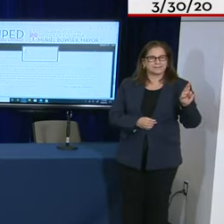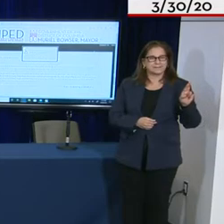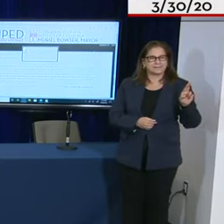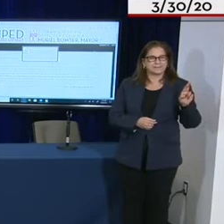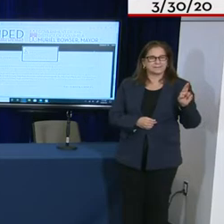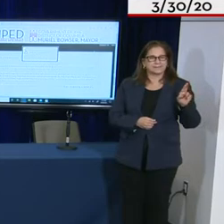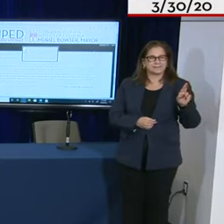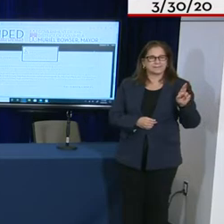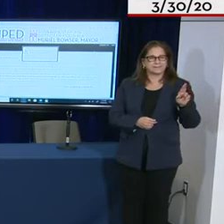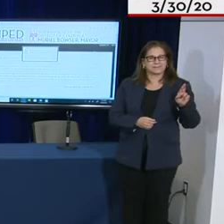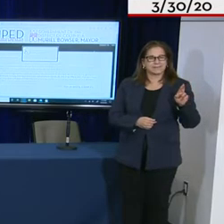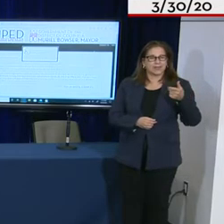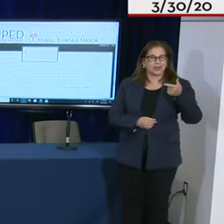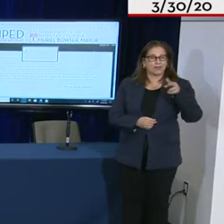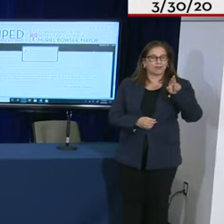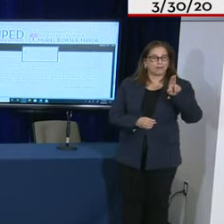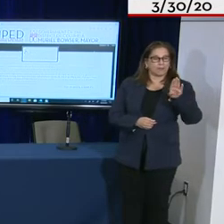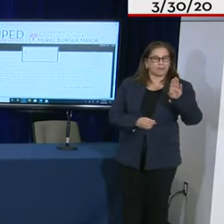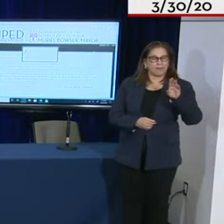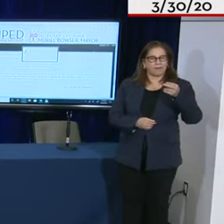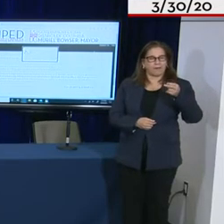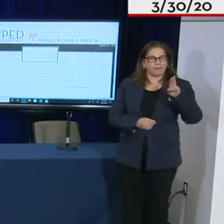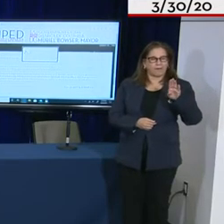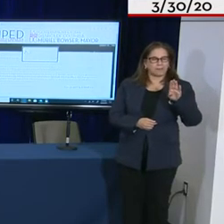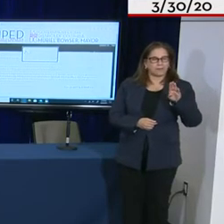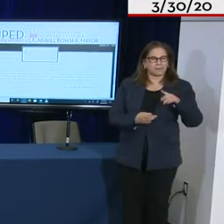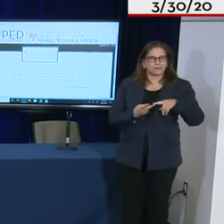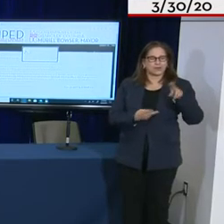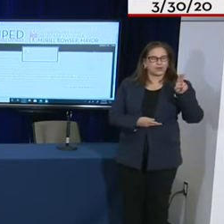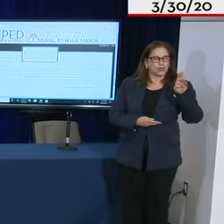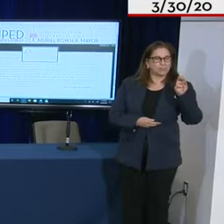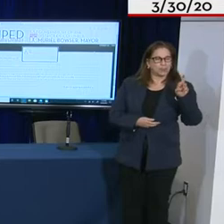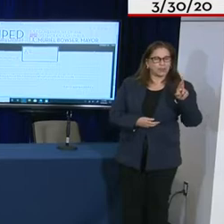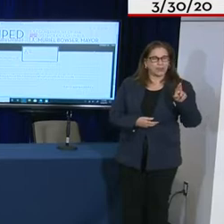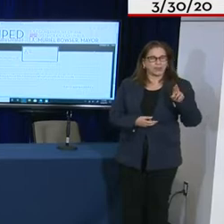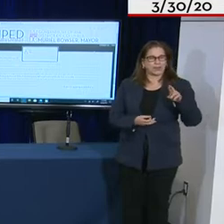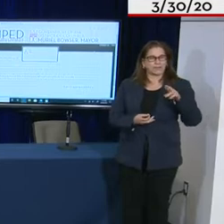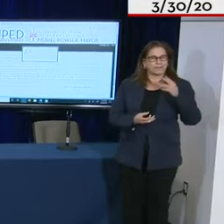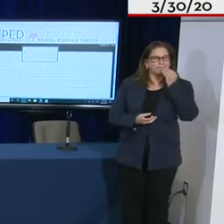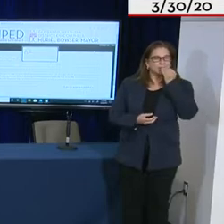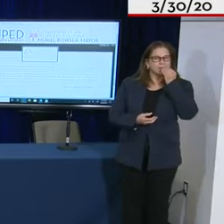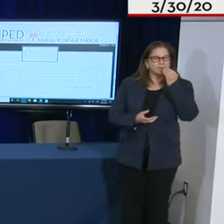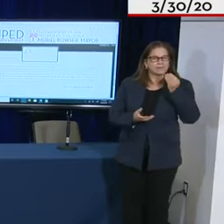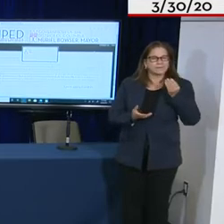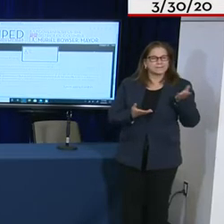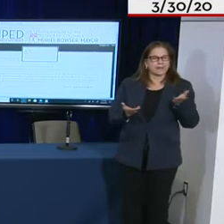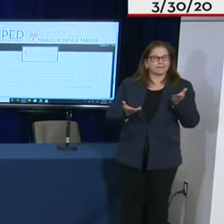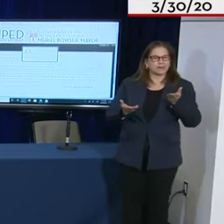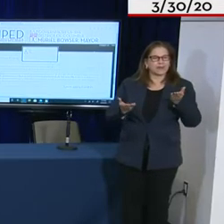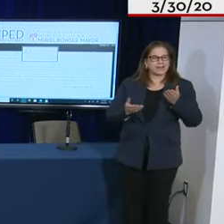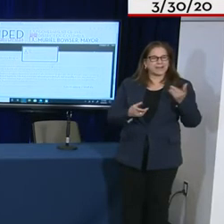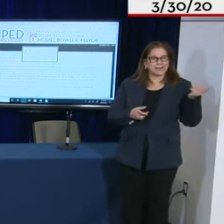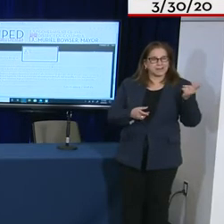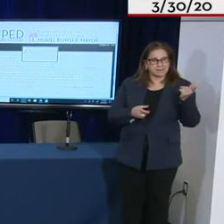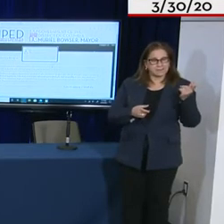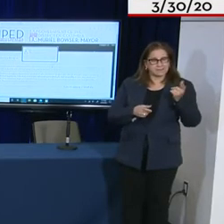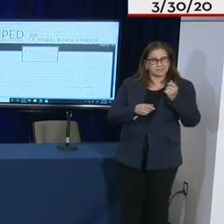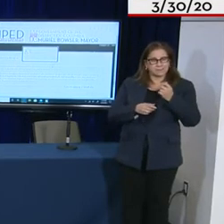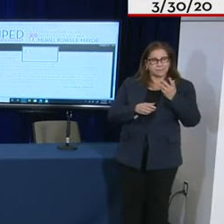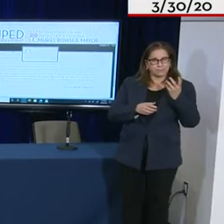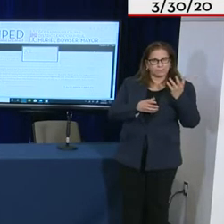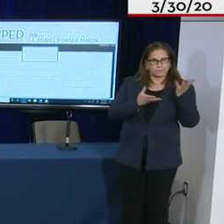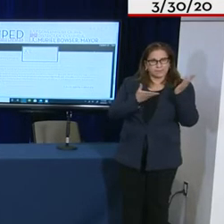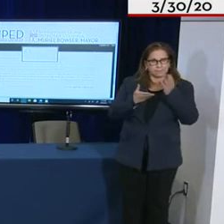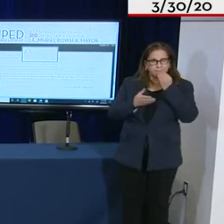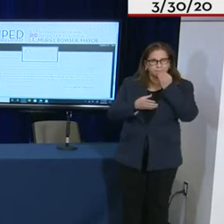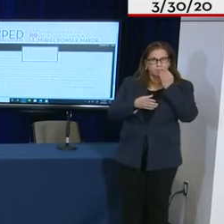are doing everything they can to keep their customers and deliverers safe? I'm sorry, say that again.